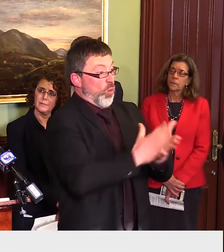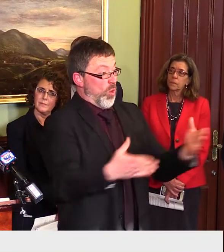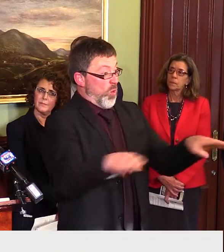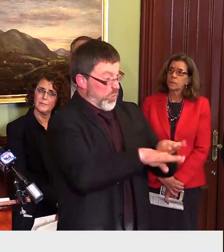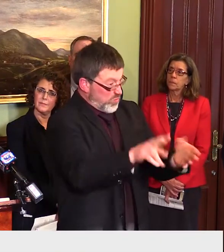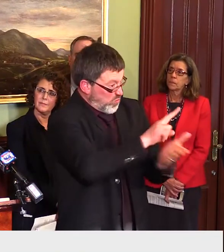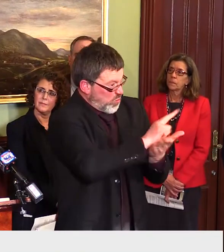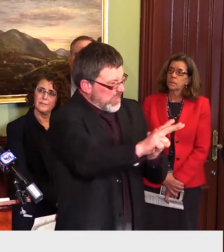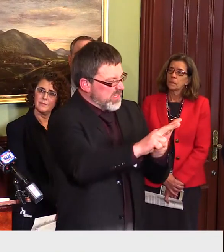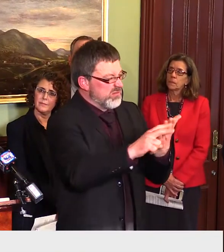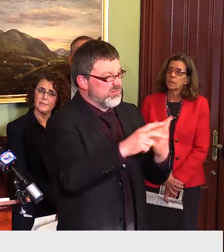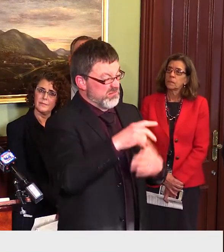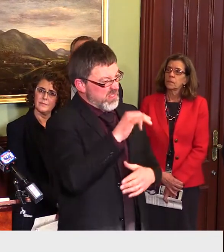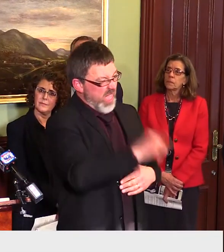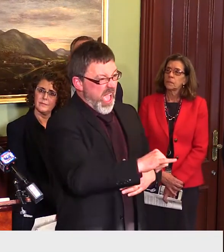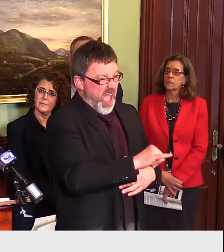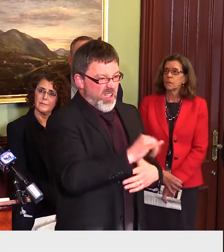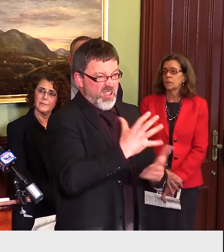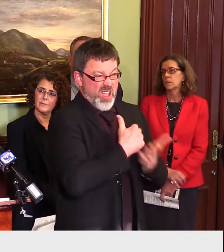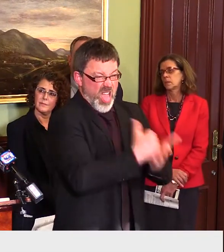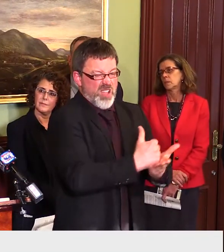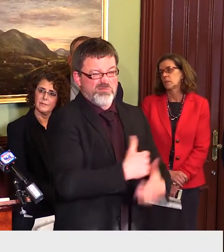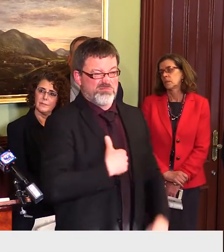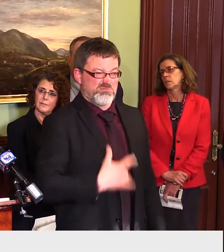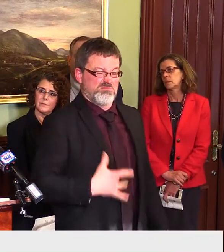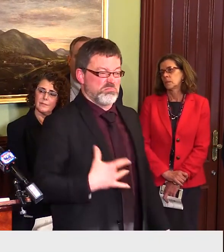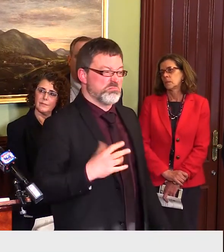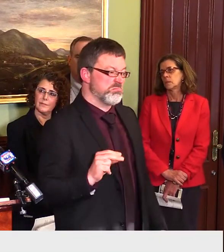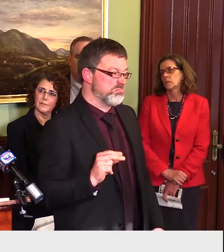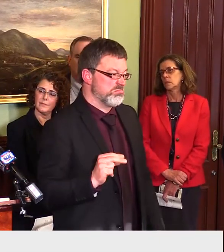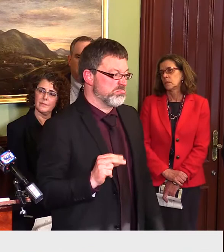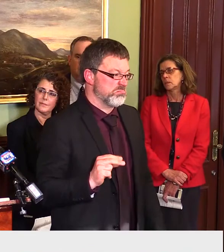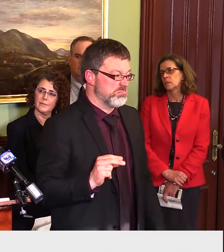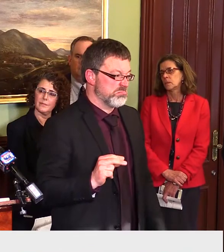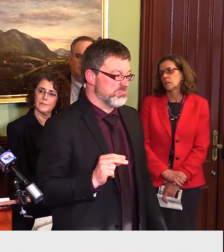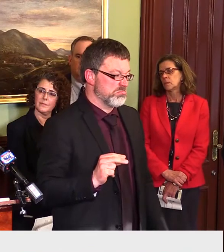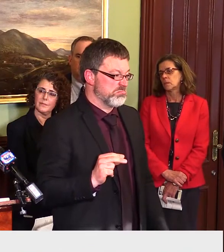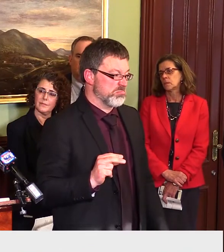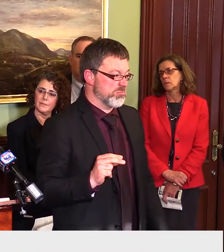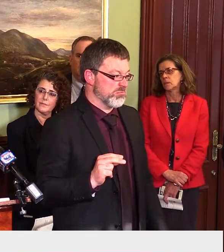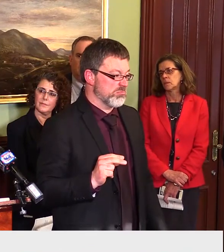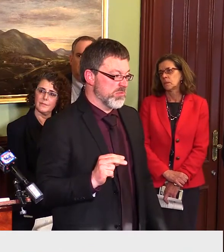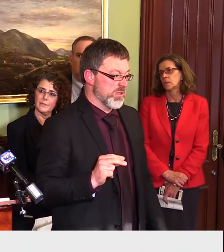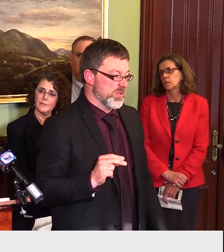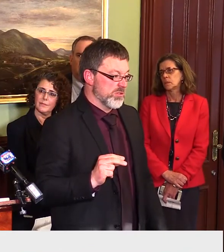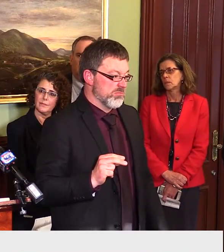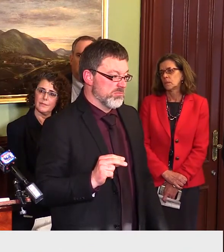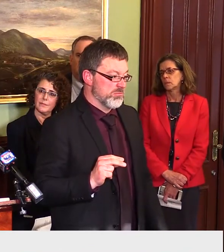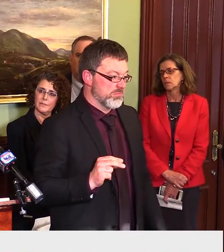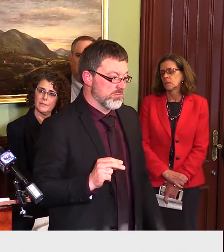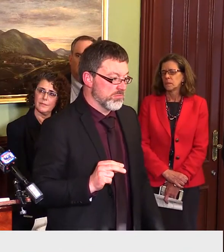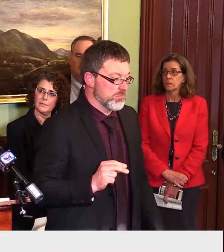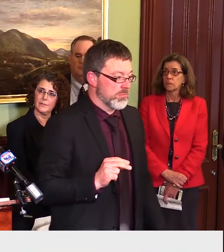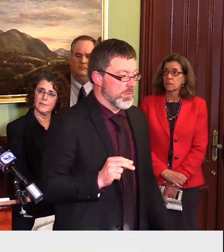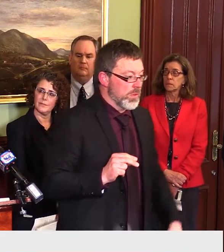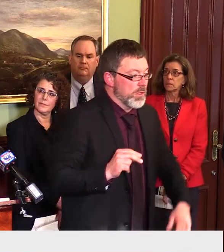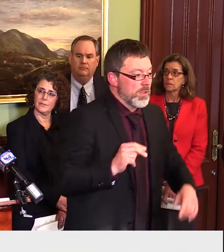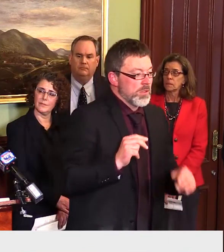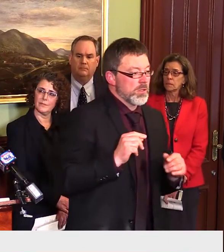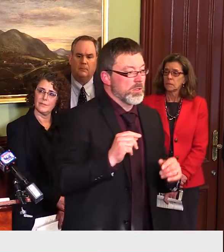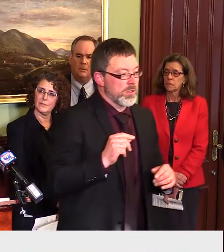such closures slightly later in community spread, but before that spike in the curve would